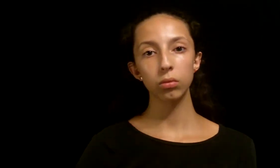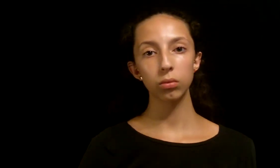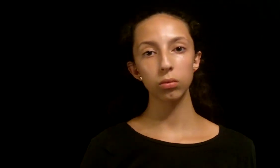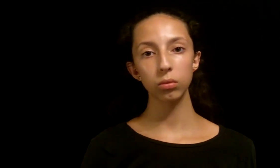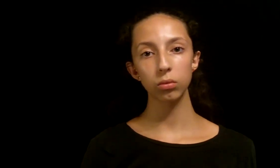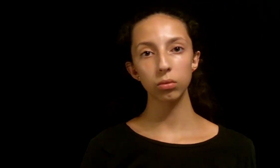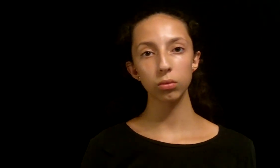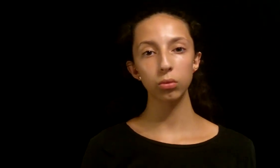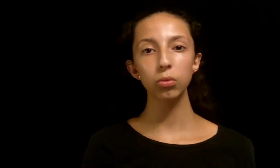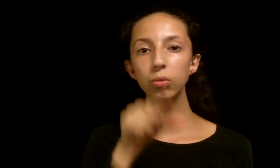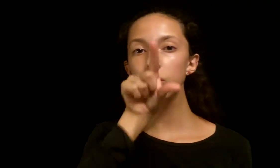and then there's chicken,